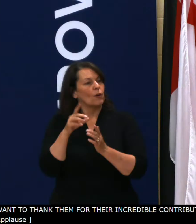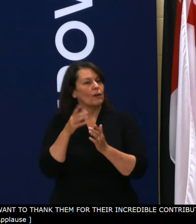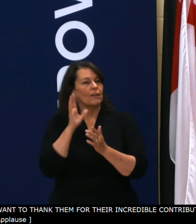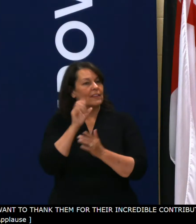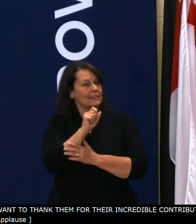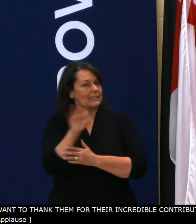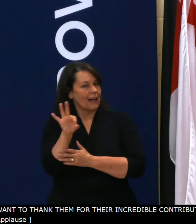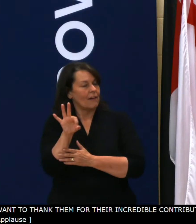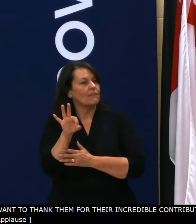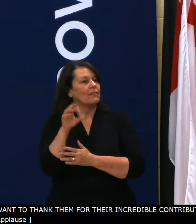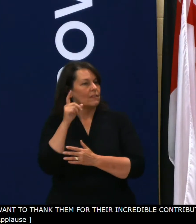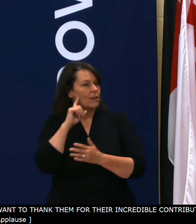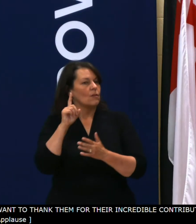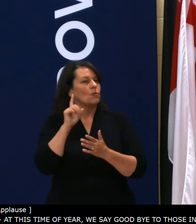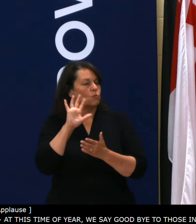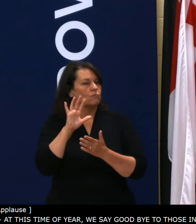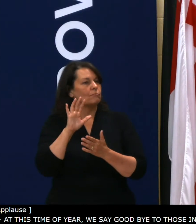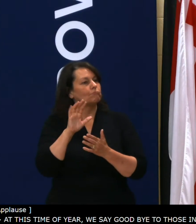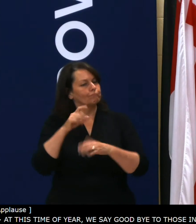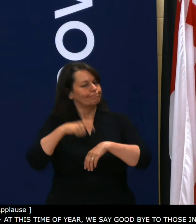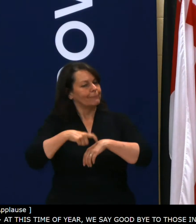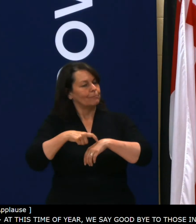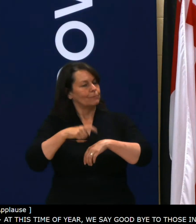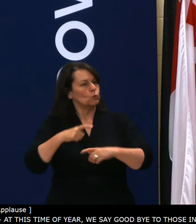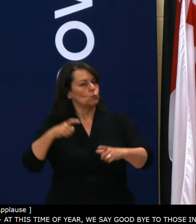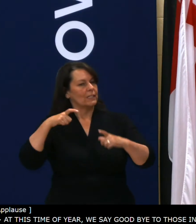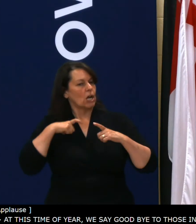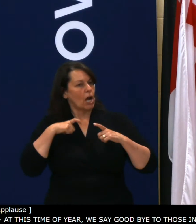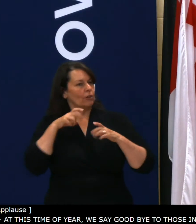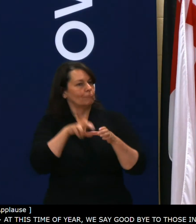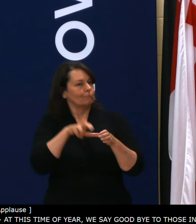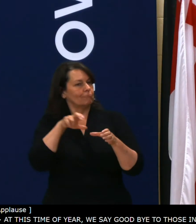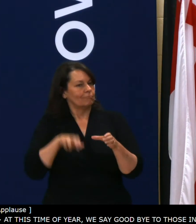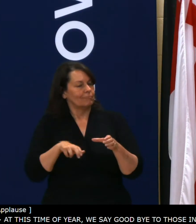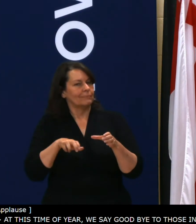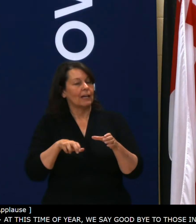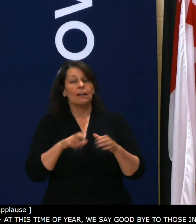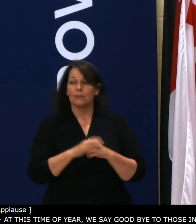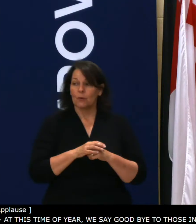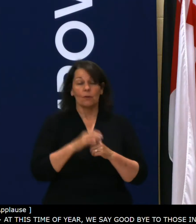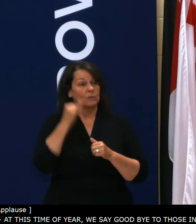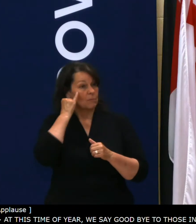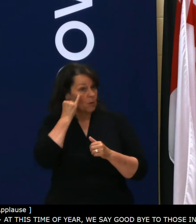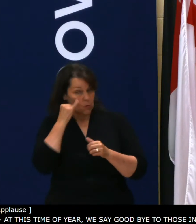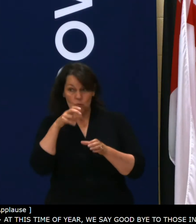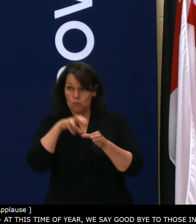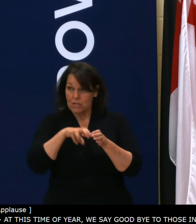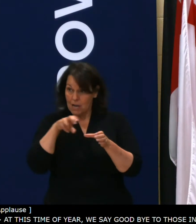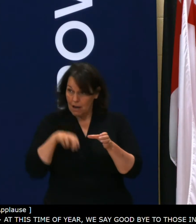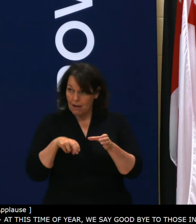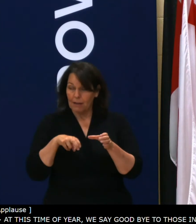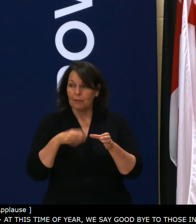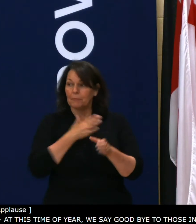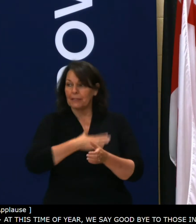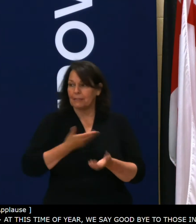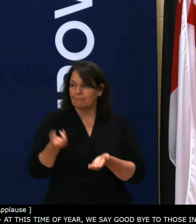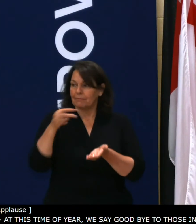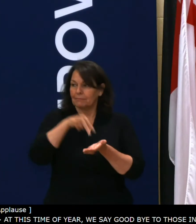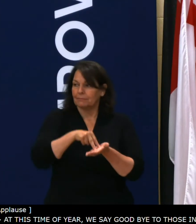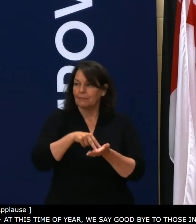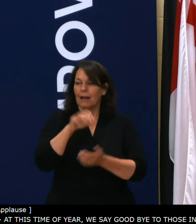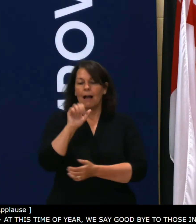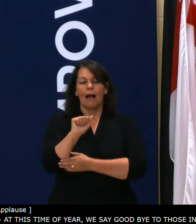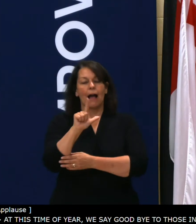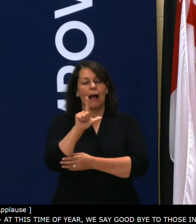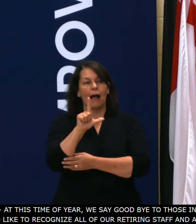of our retiring staff and ask those who are present to please stand when I call their name. Alice Venema,